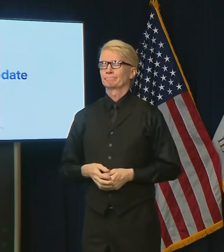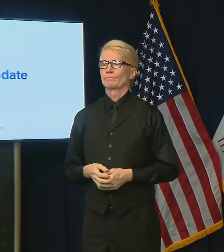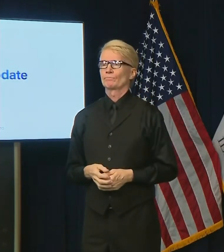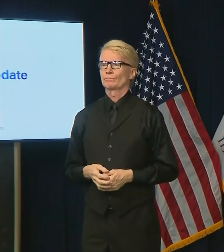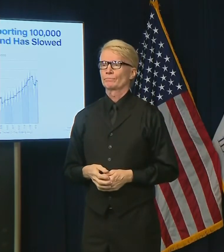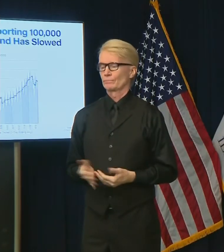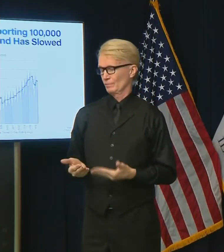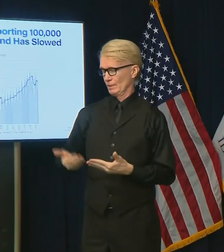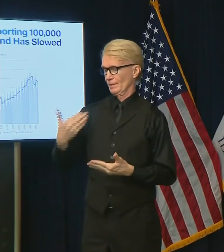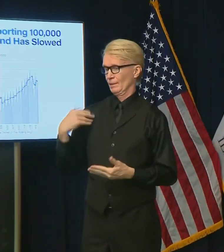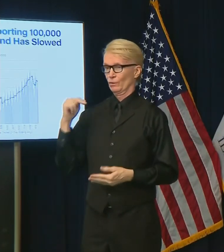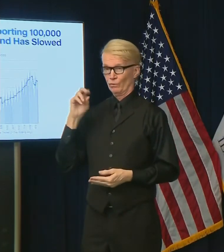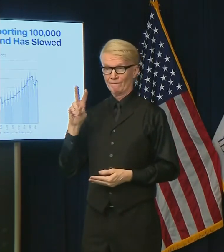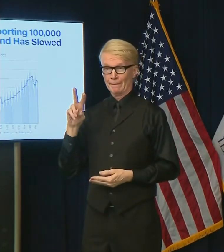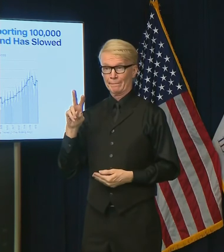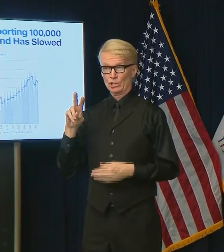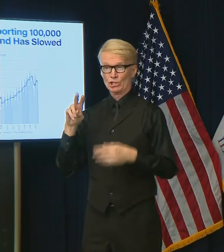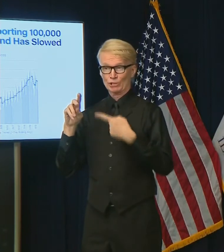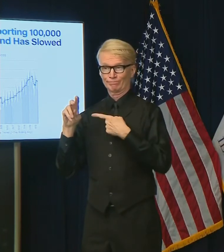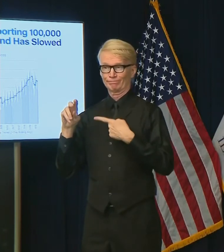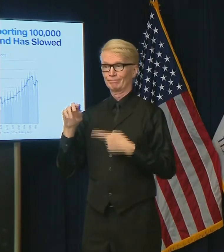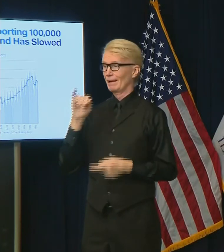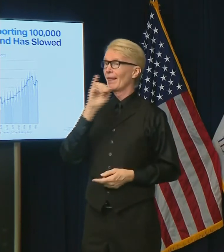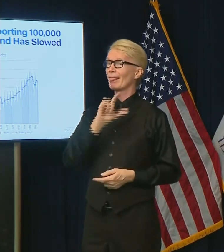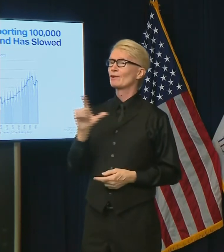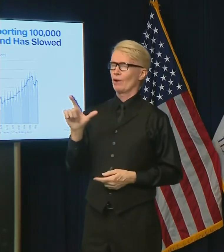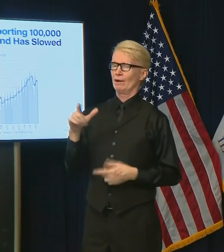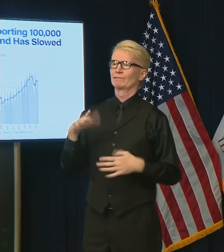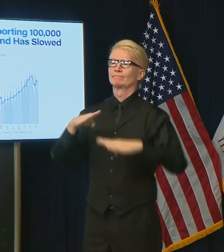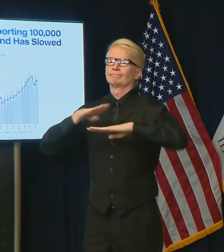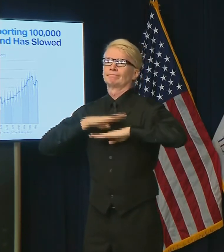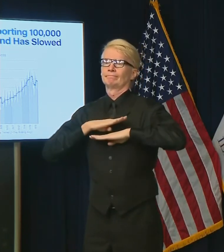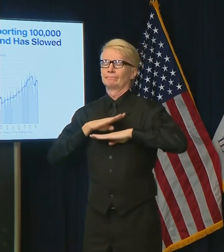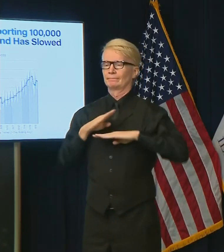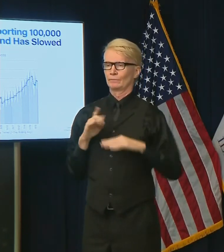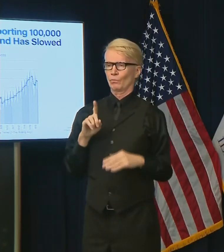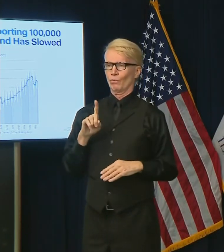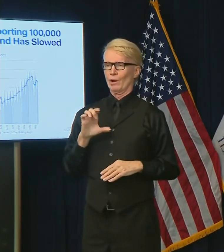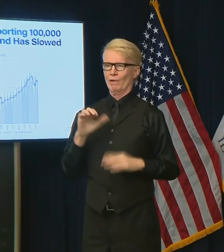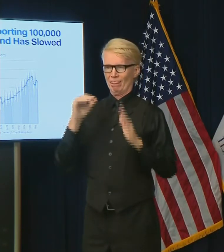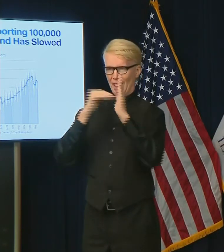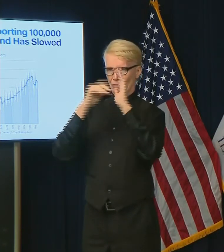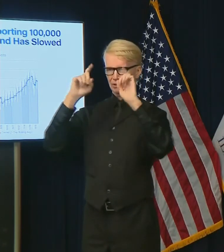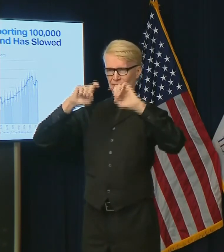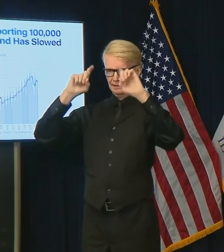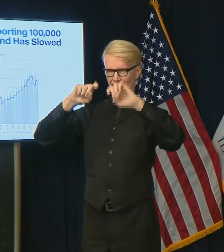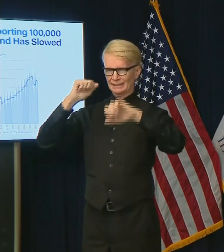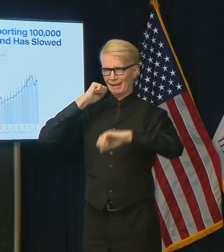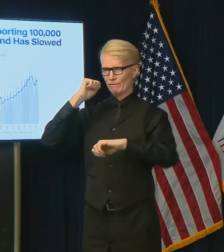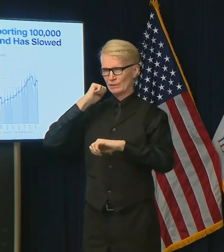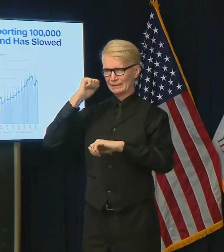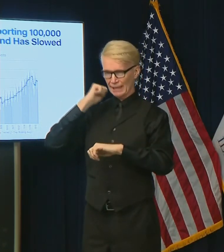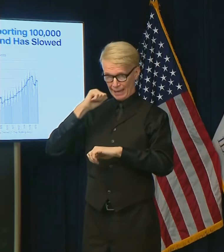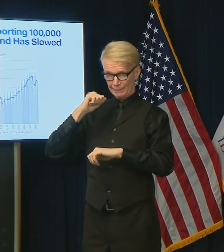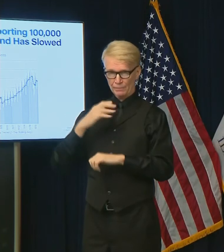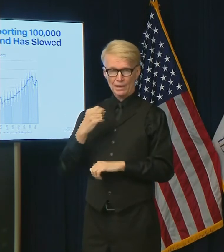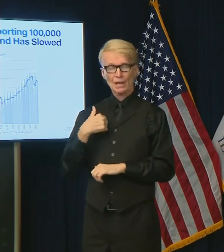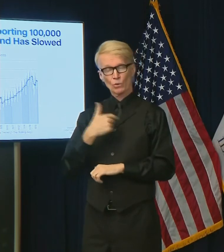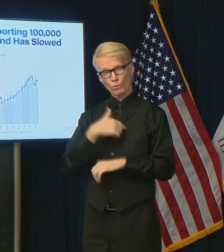November, Illinois met our ambitious goal of reporting 100,000 tests in a day, and